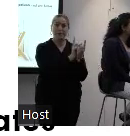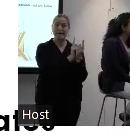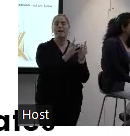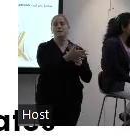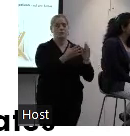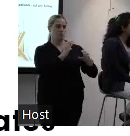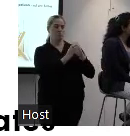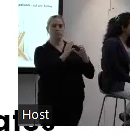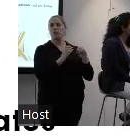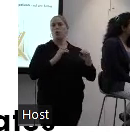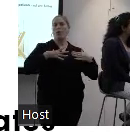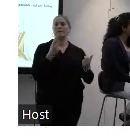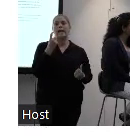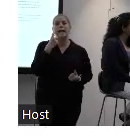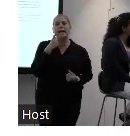out this digital platform.